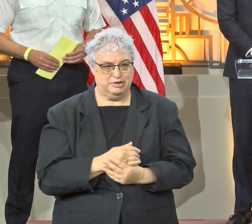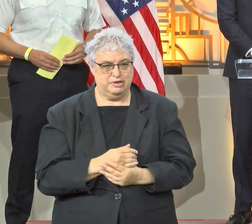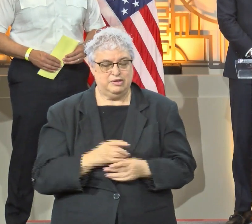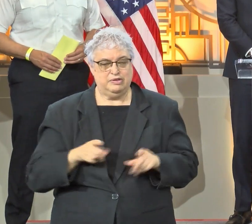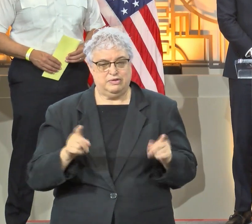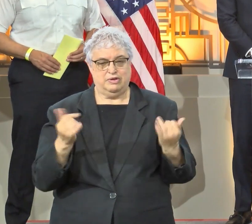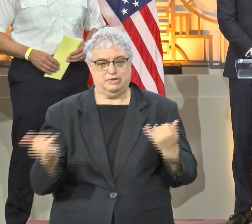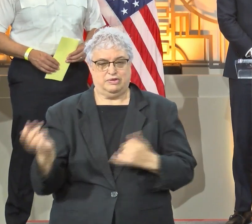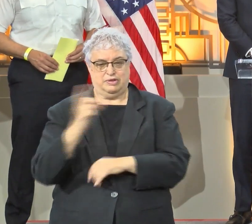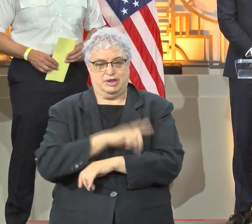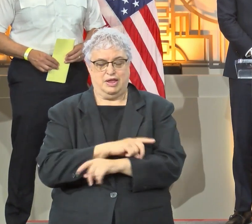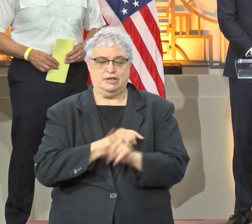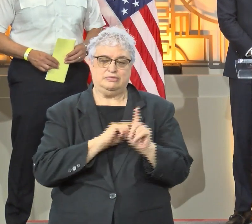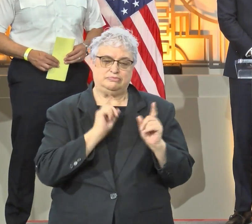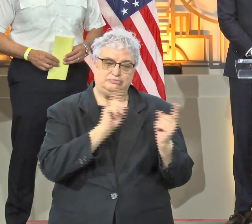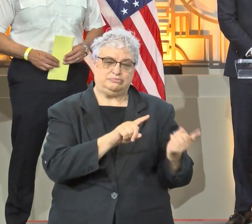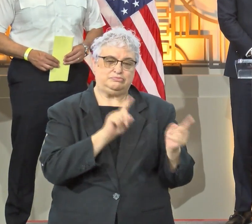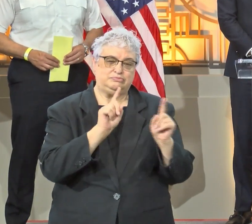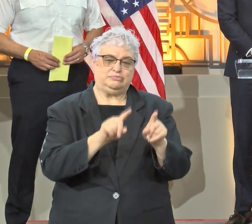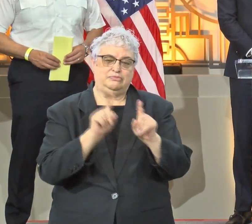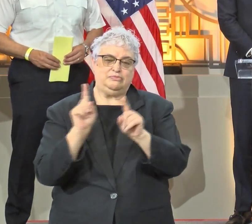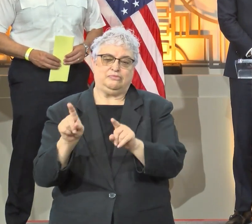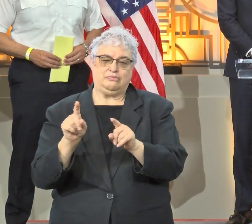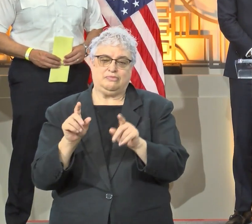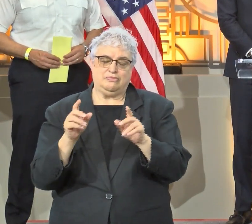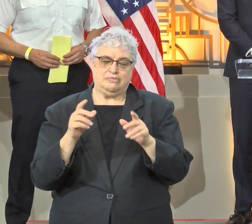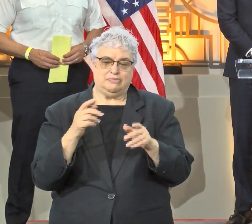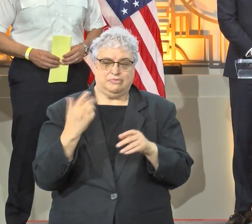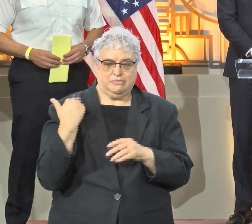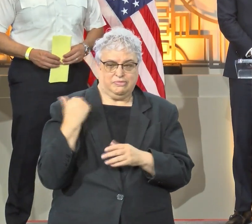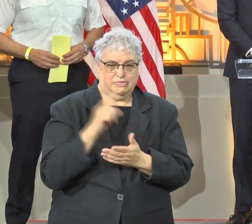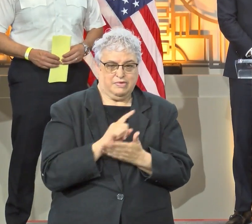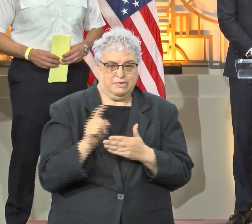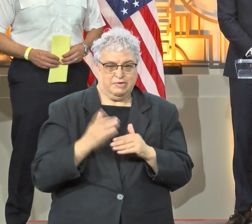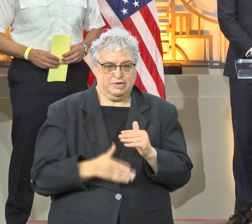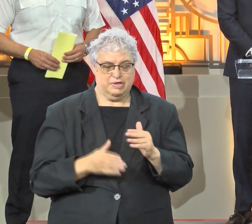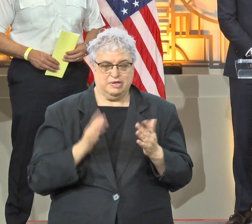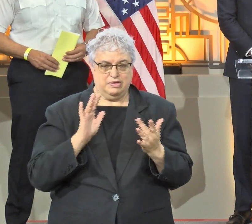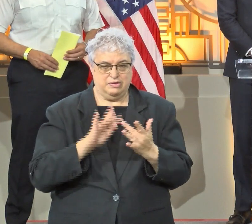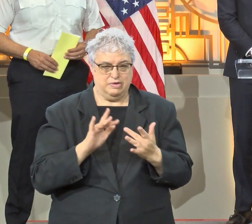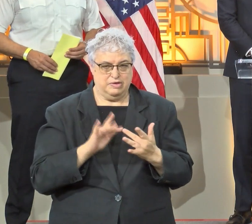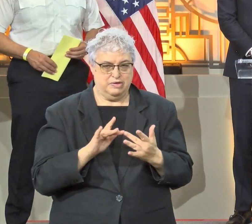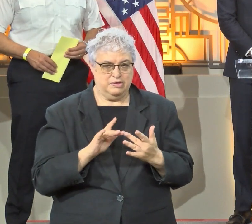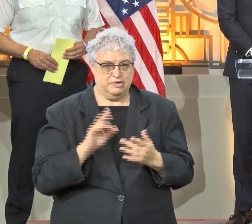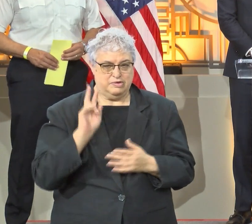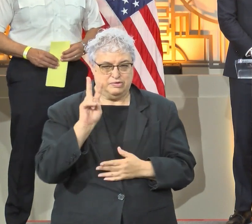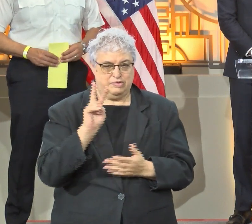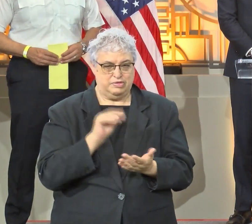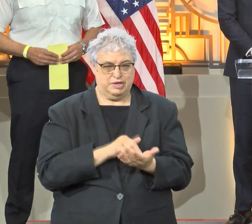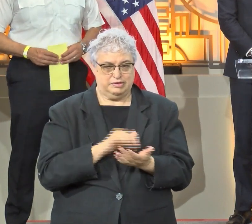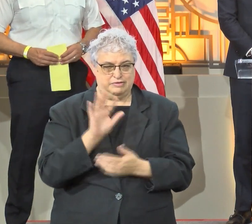these days of canvassing over the previous weekends, our teams have reached